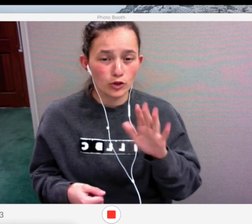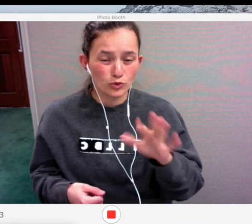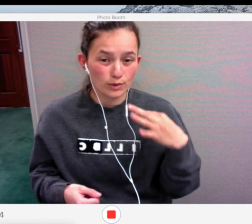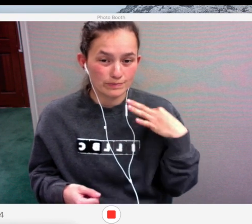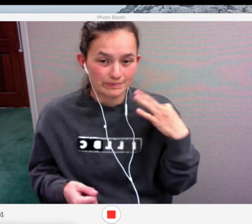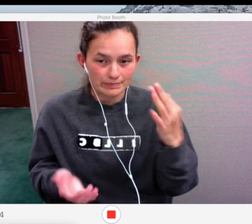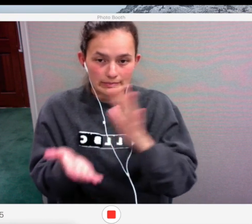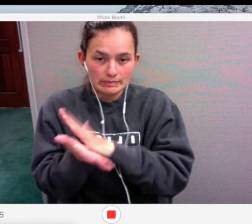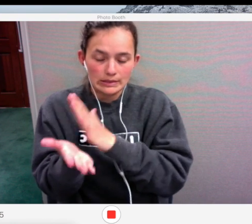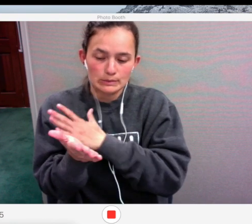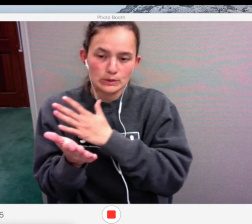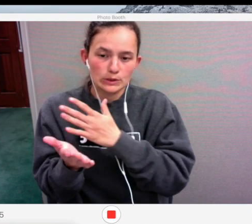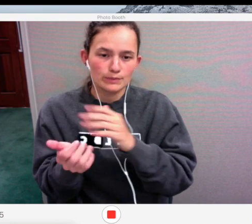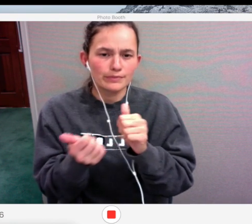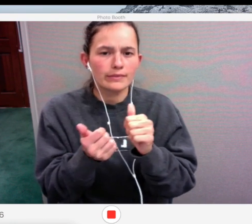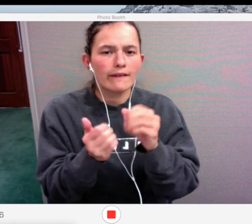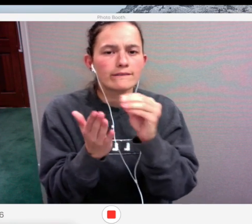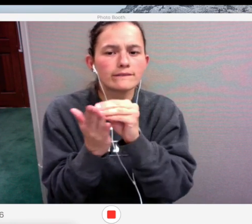out your applications.